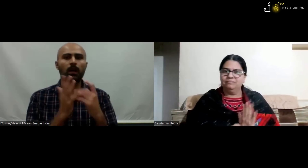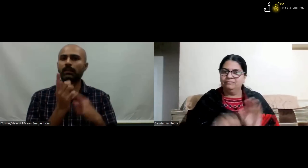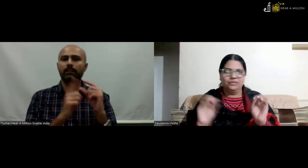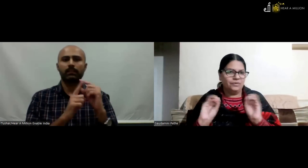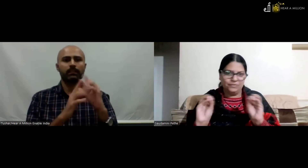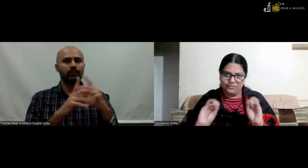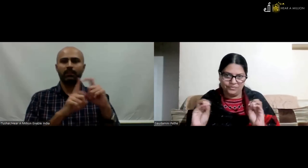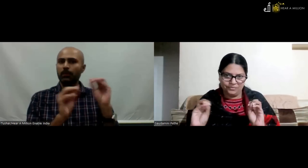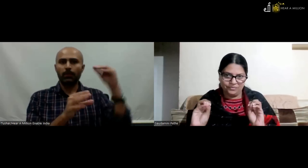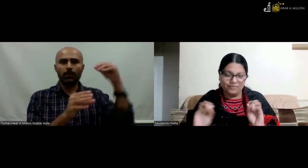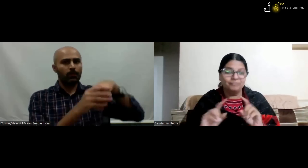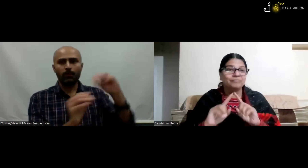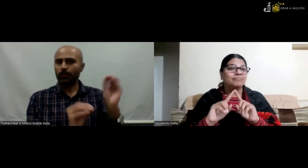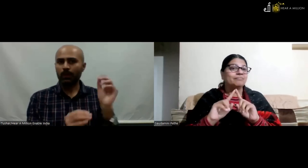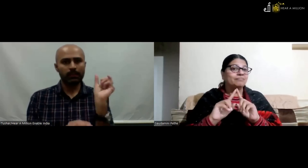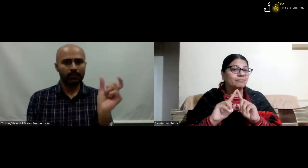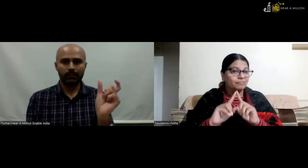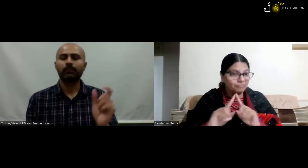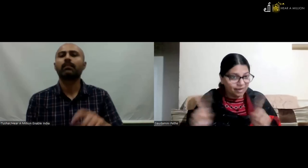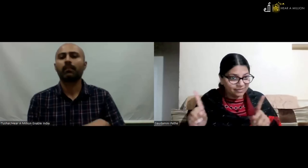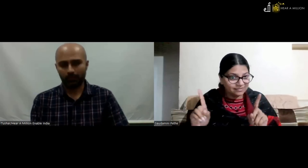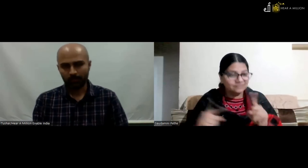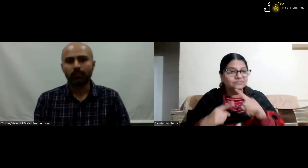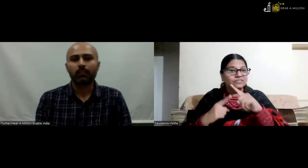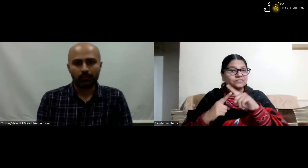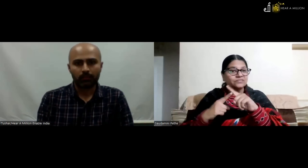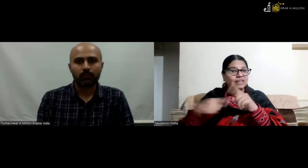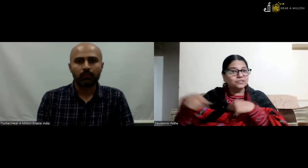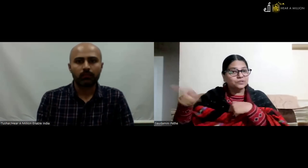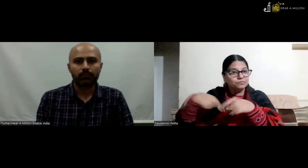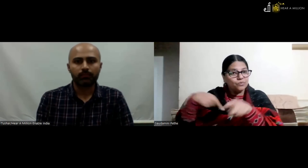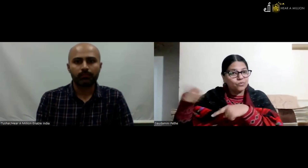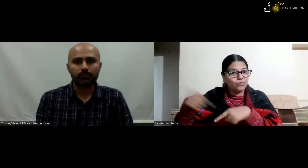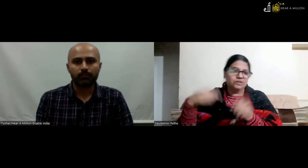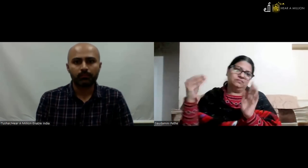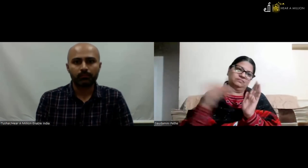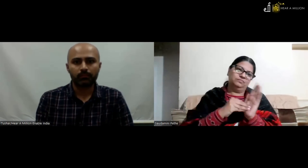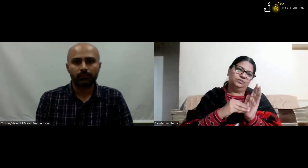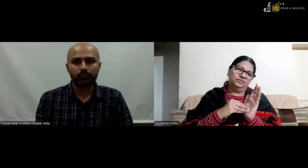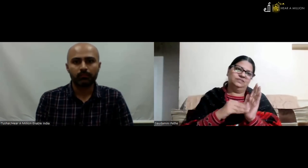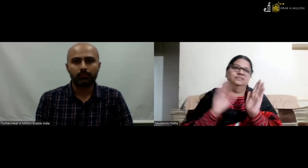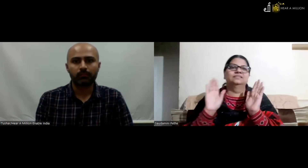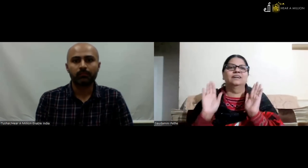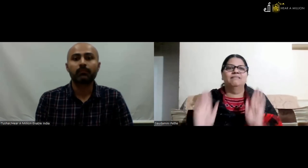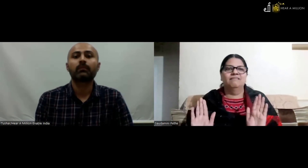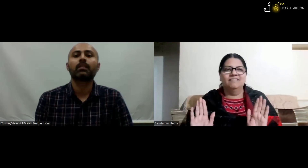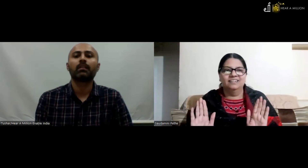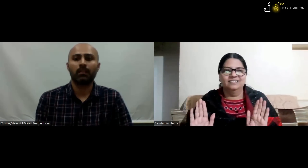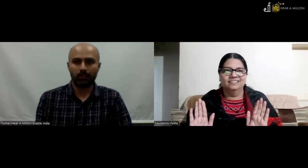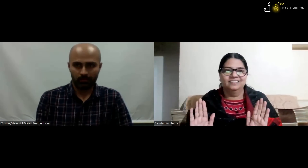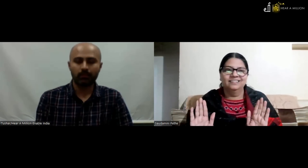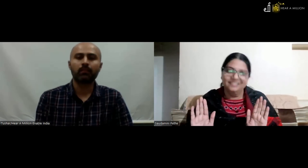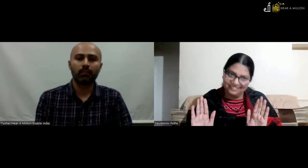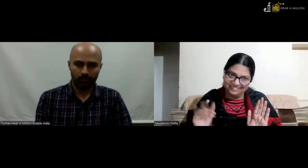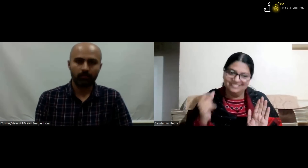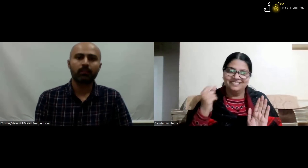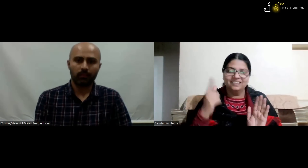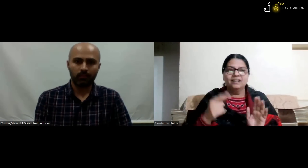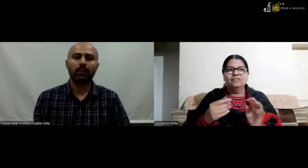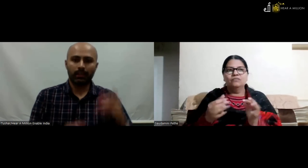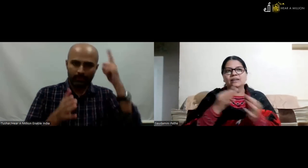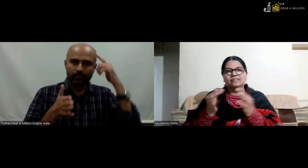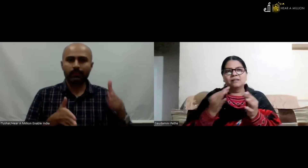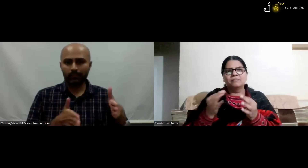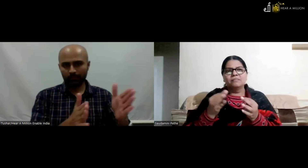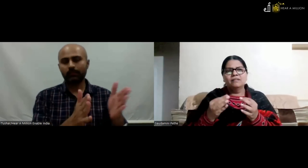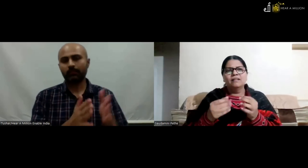there is no special provision for the license in RPWD Act, but in the Transport Act, it does have